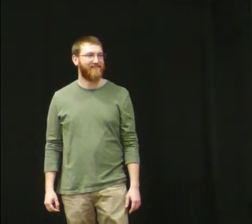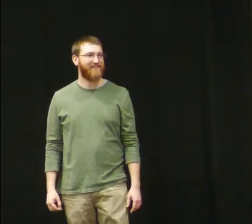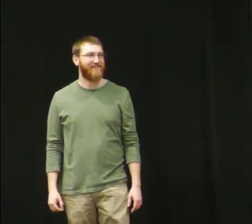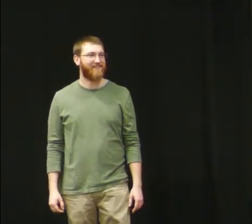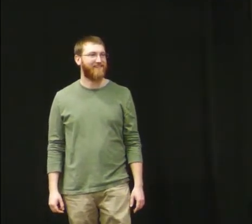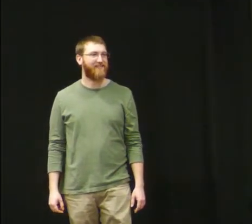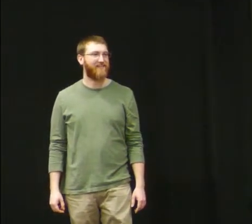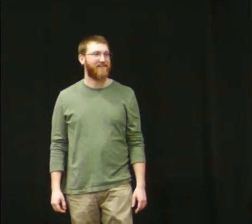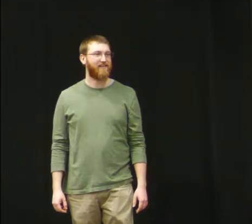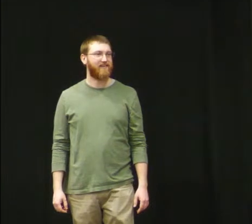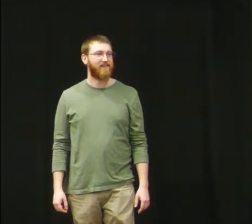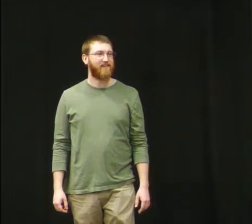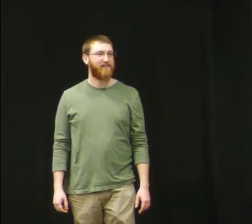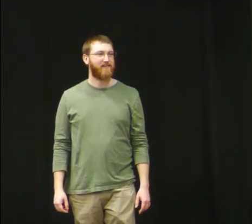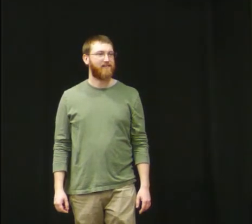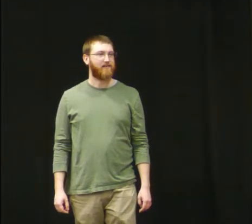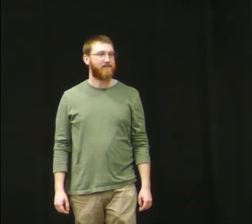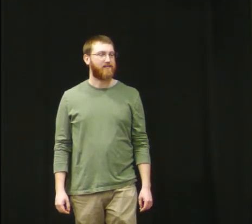Okay, all right.